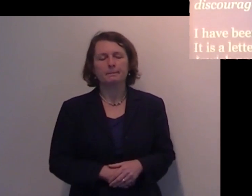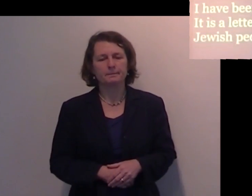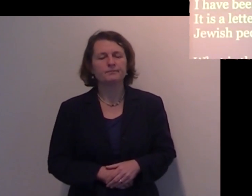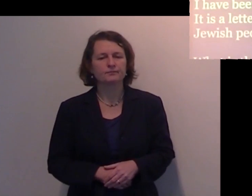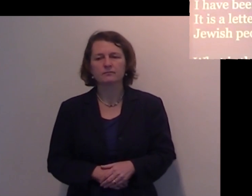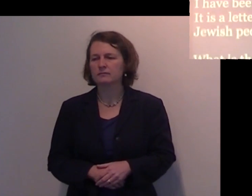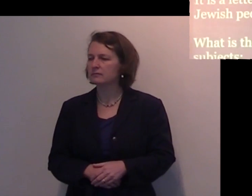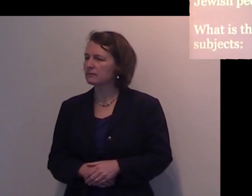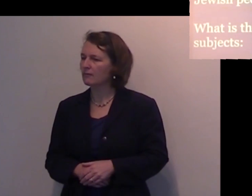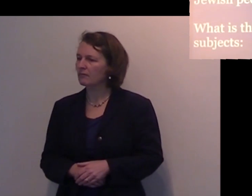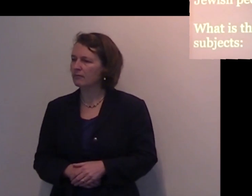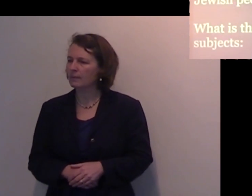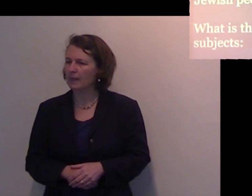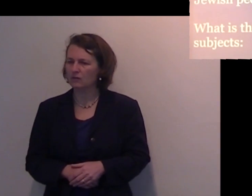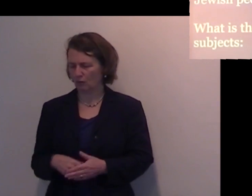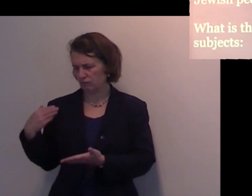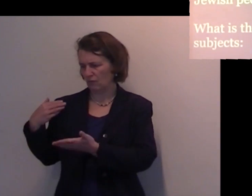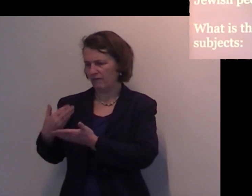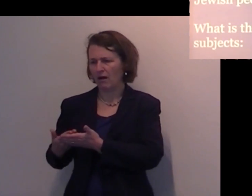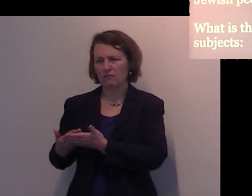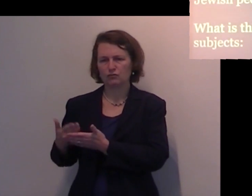I have been preaching from Hebrews.